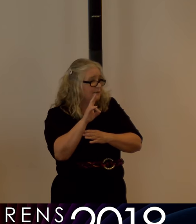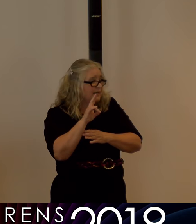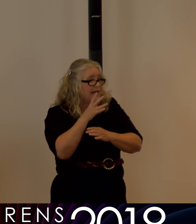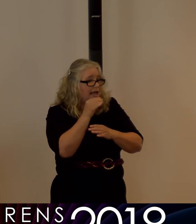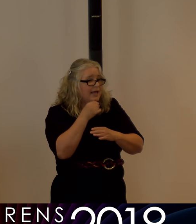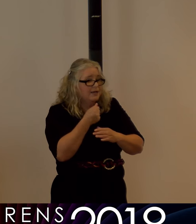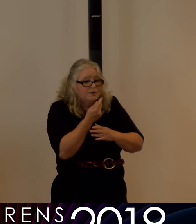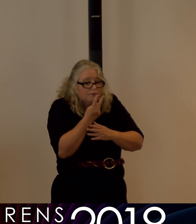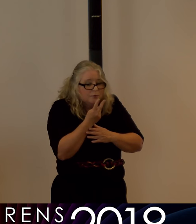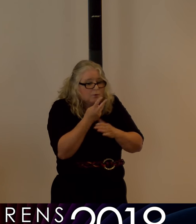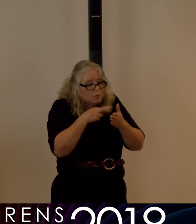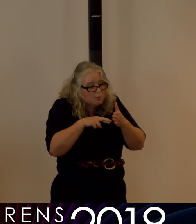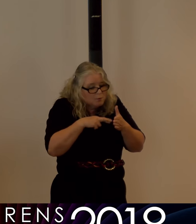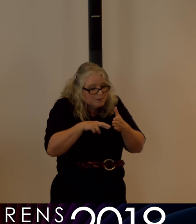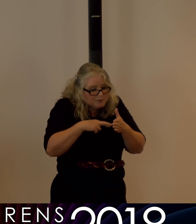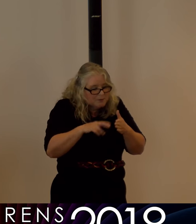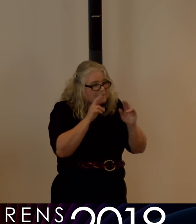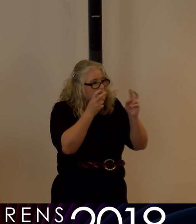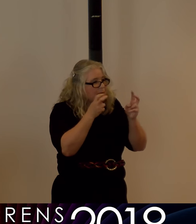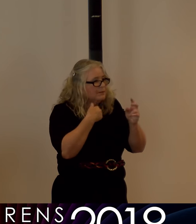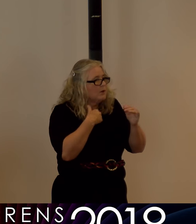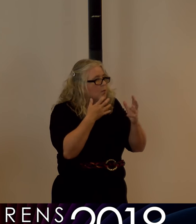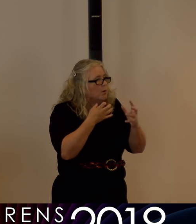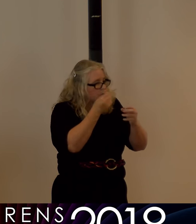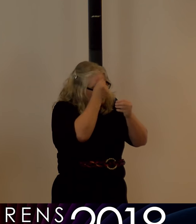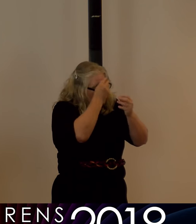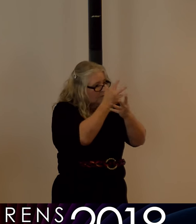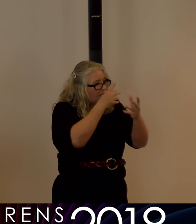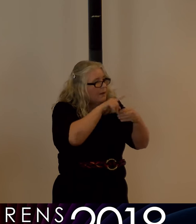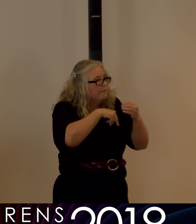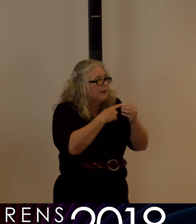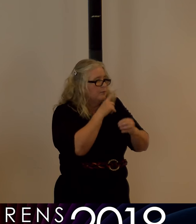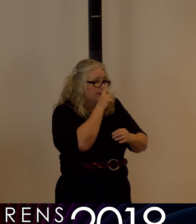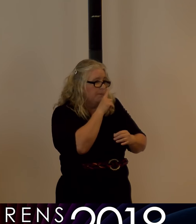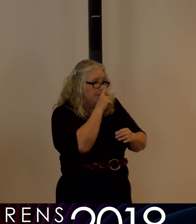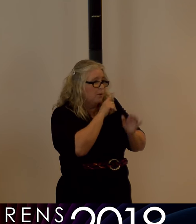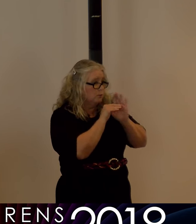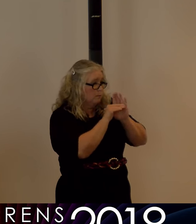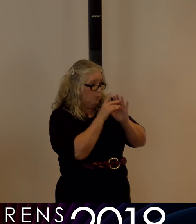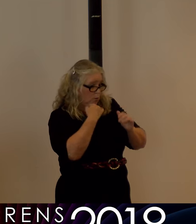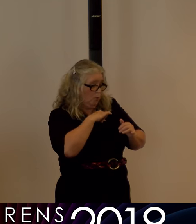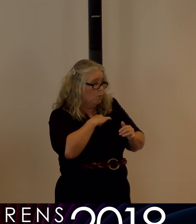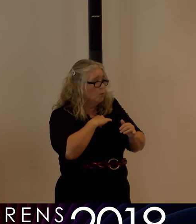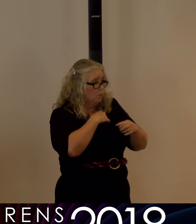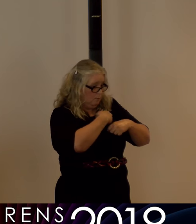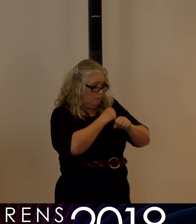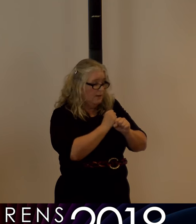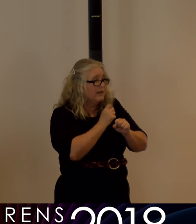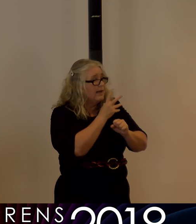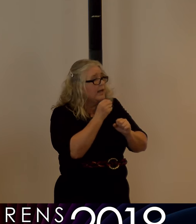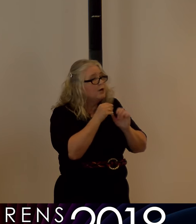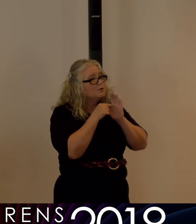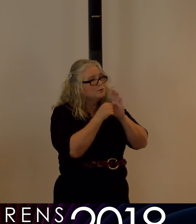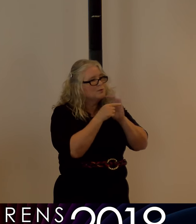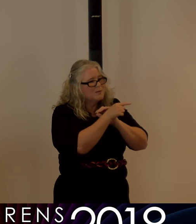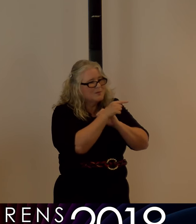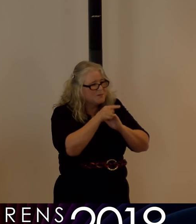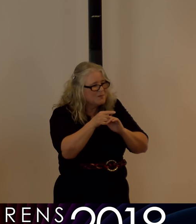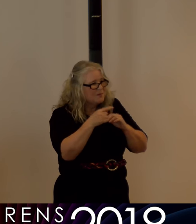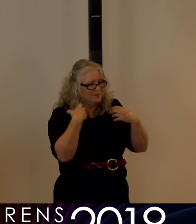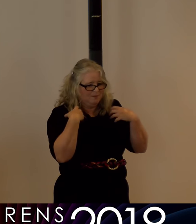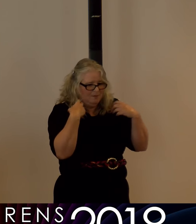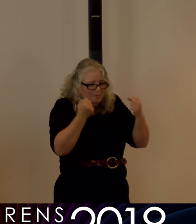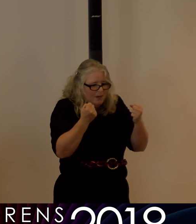I want to share with you some of the excitement around the mouse models that we've developed. I want to show you the power of analyzing one